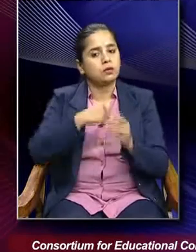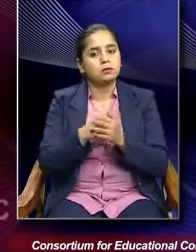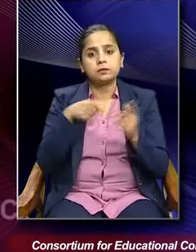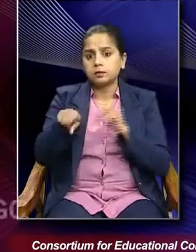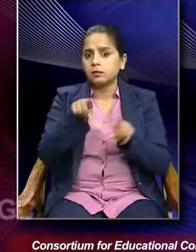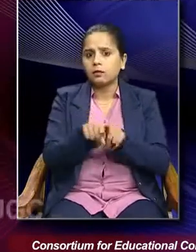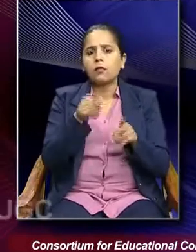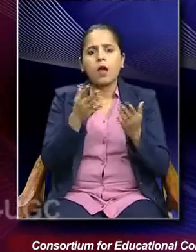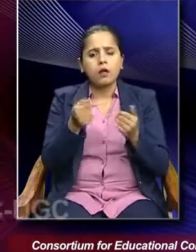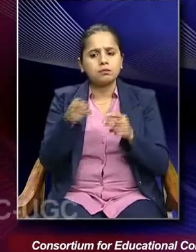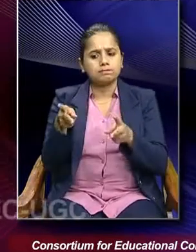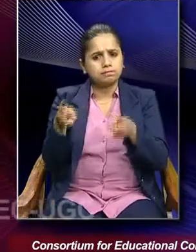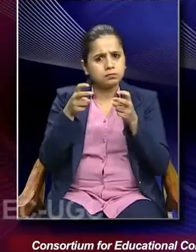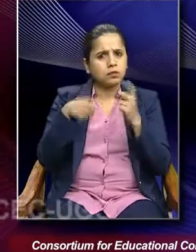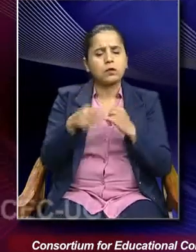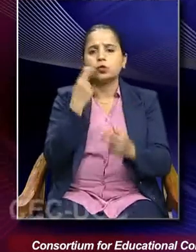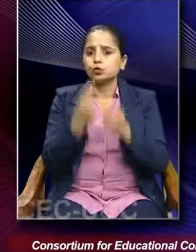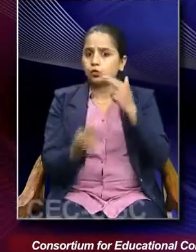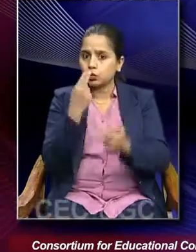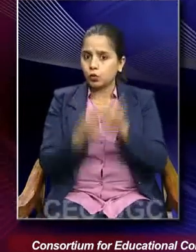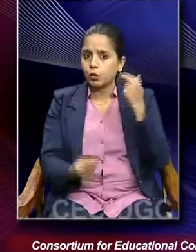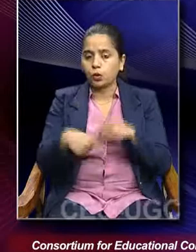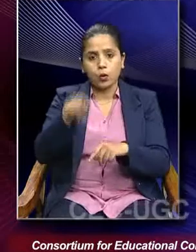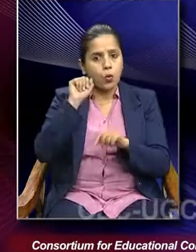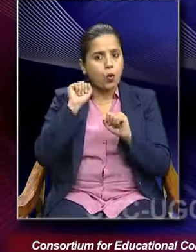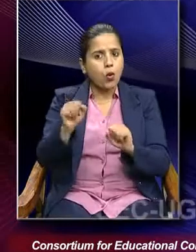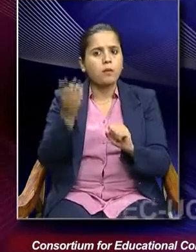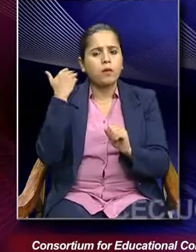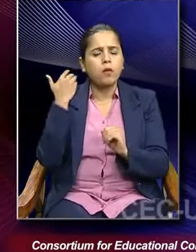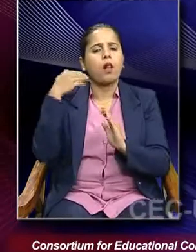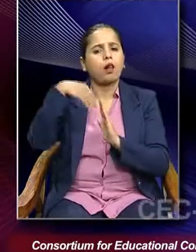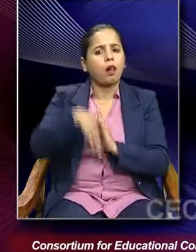it captures the stories of their decline.